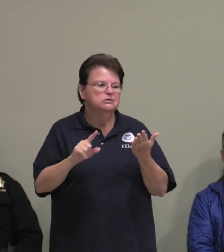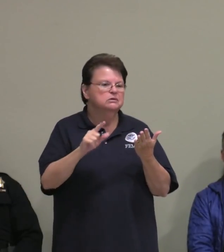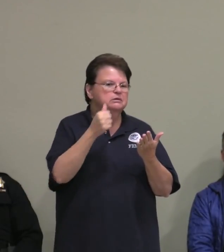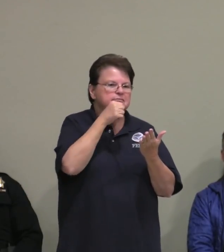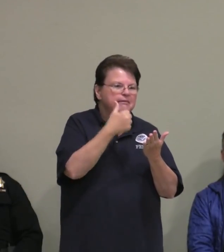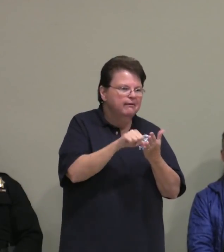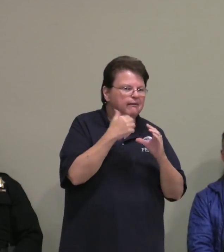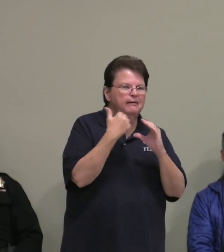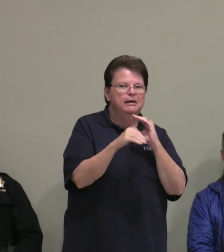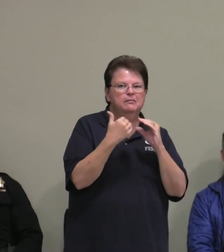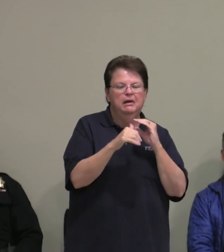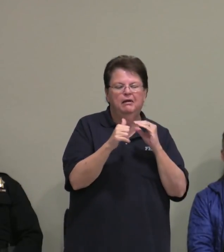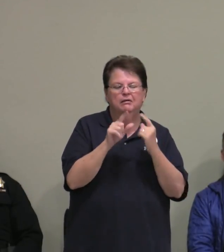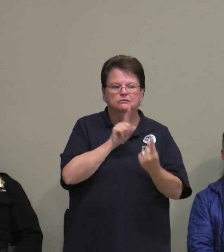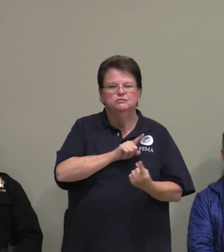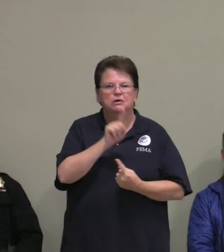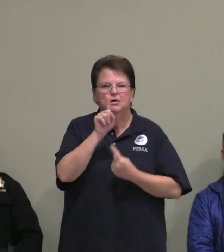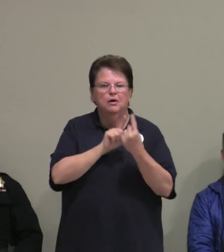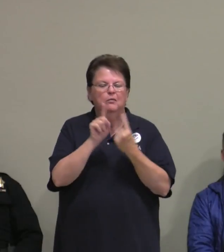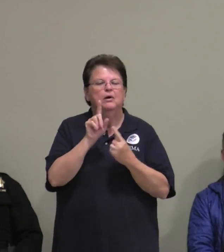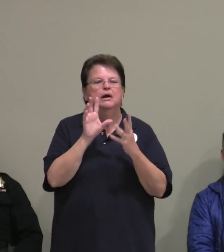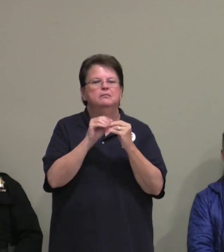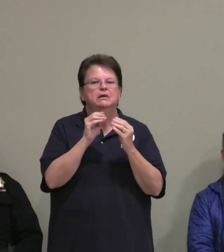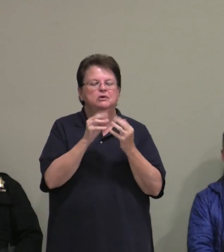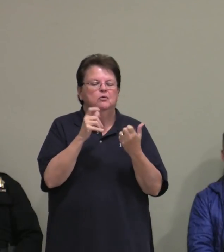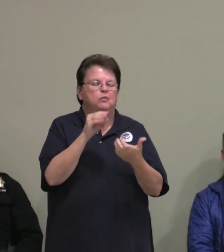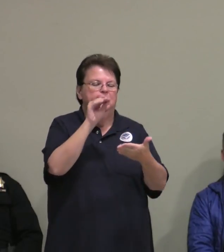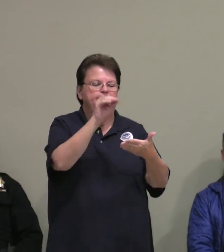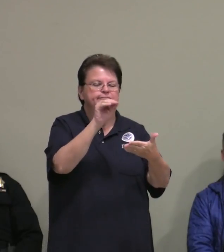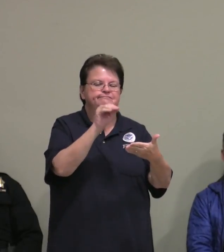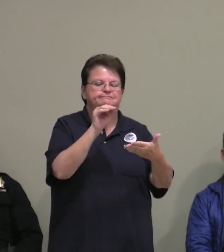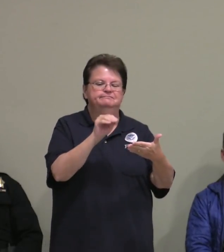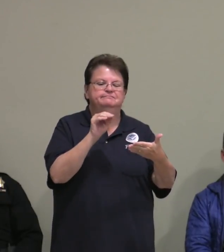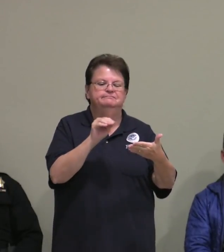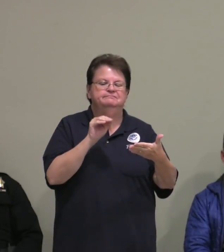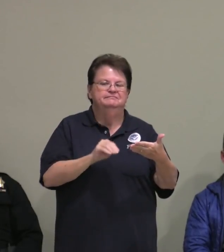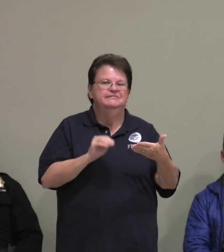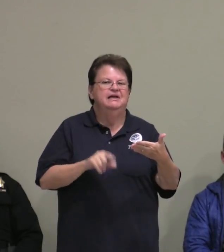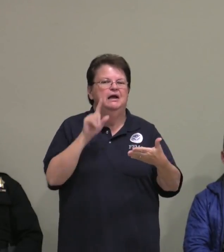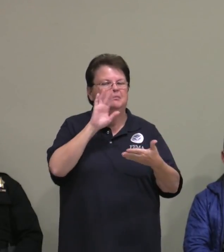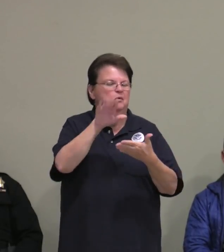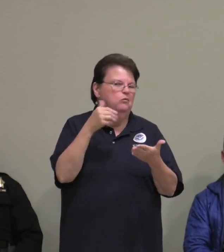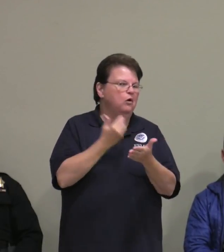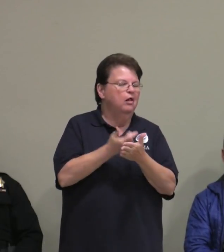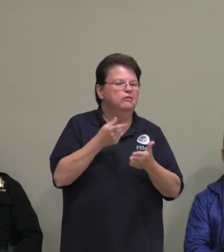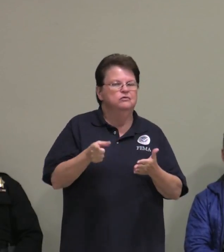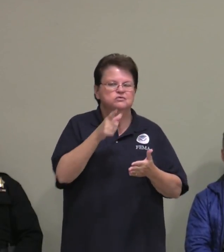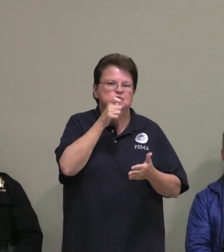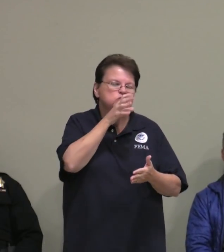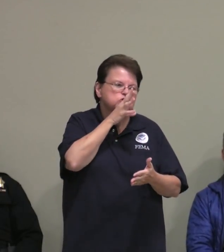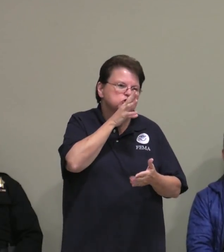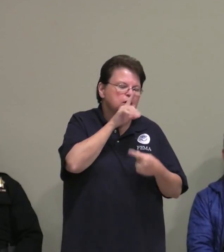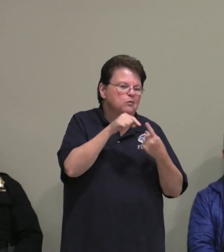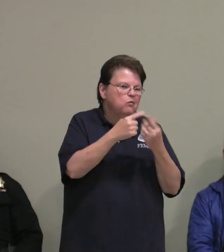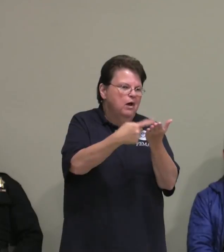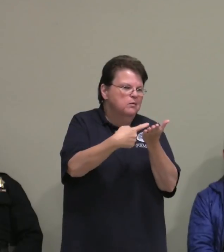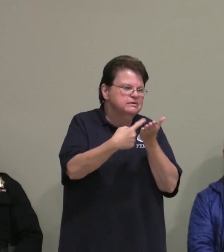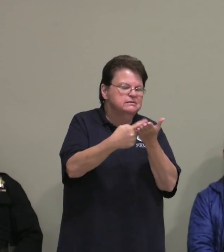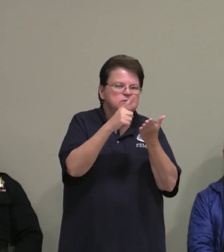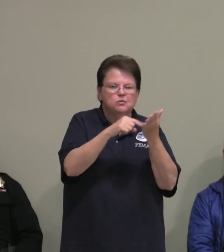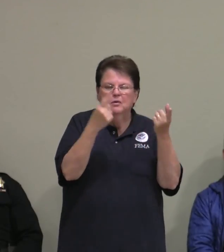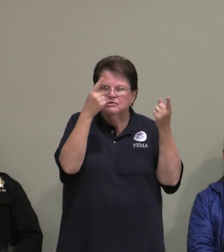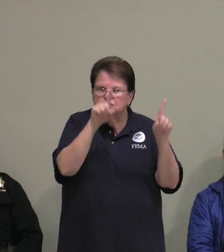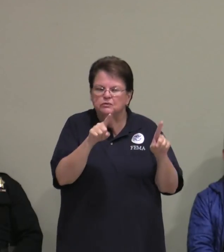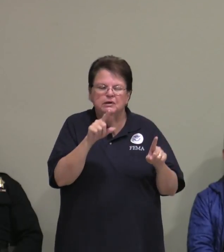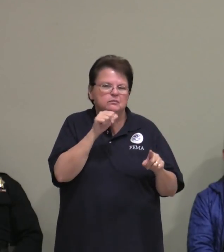and in-person meetings. And you'll want to keep a good diary of who you're meeting with, what was discussed, what was agreed to,